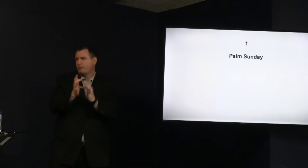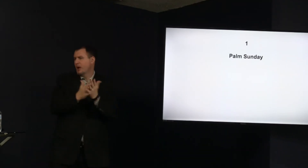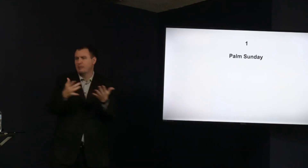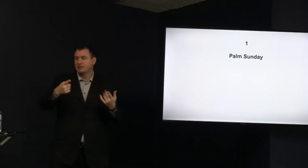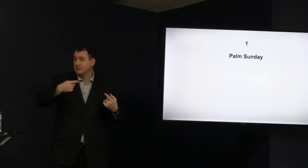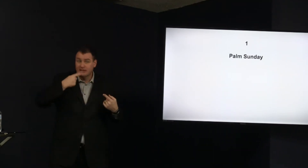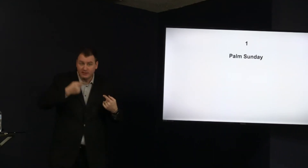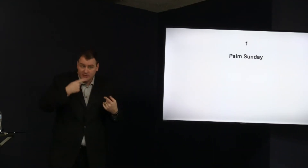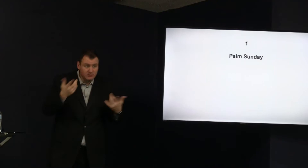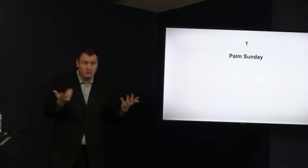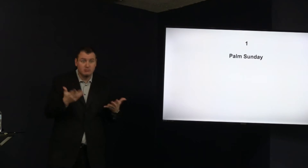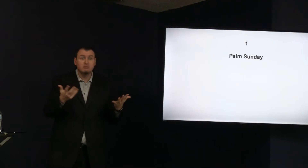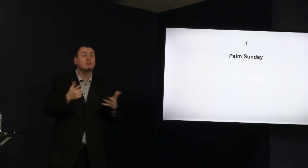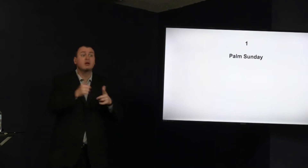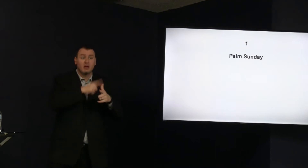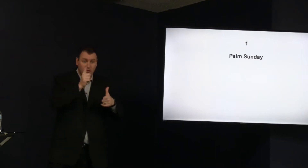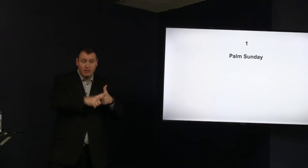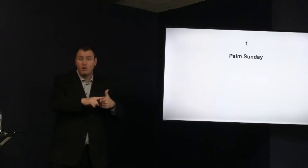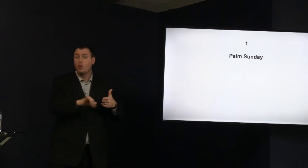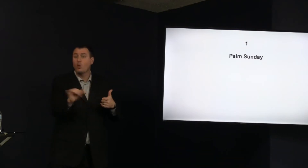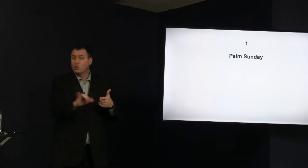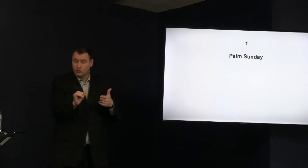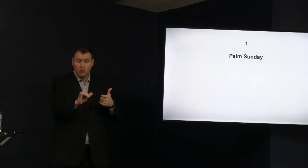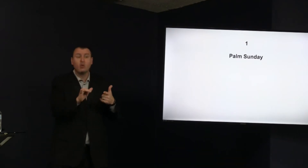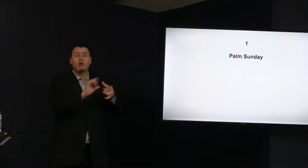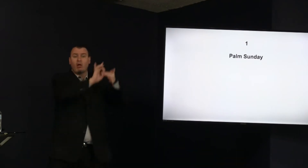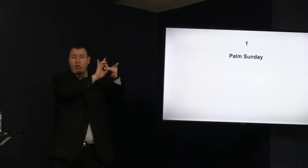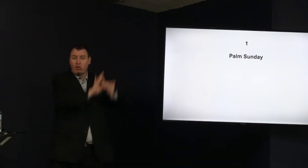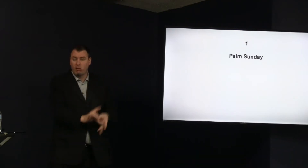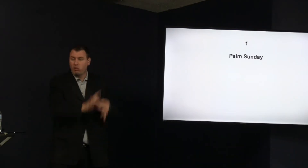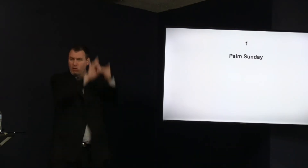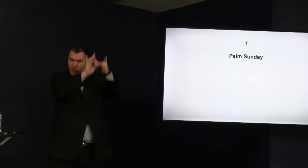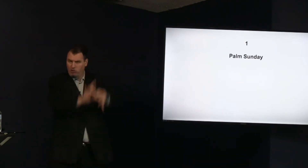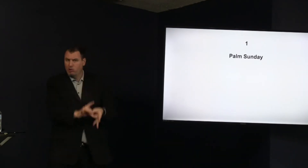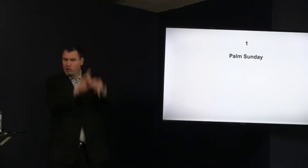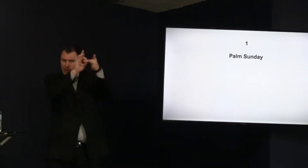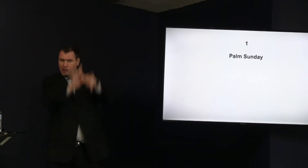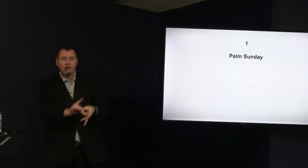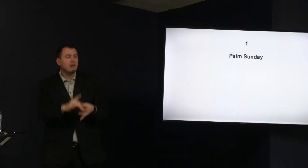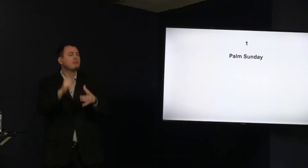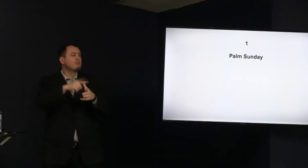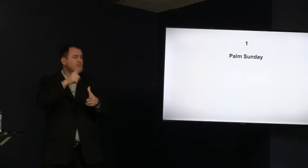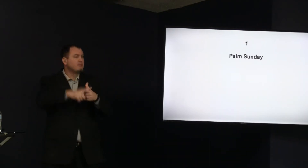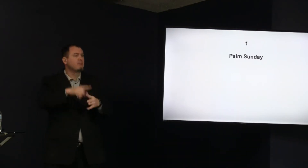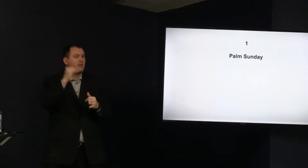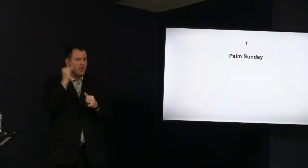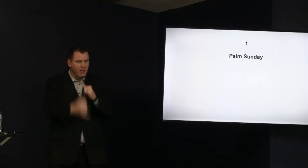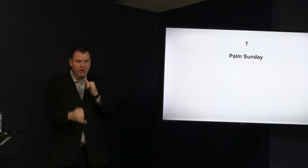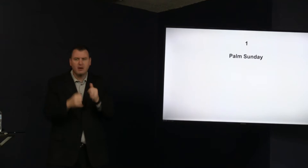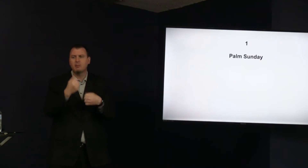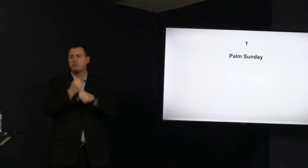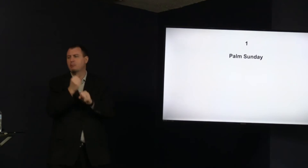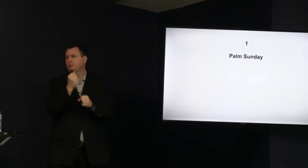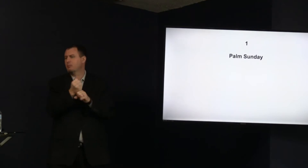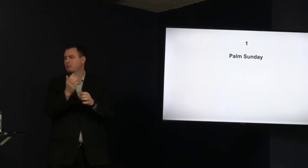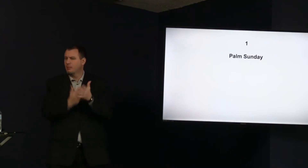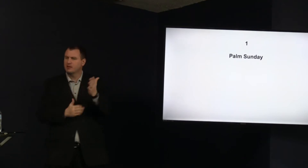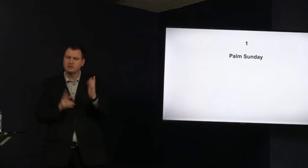tell the story and what the Bible teaches and what the Bible says, and then also link these all together, and then at the